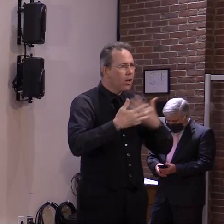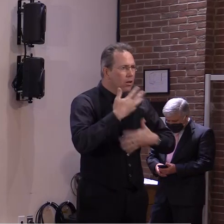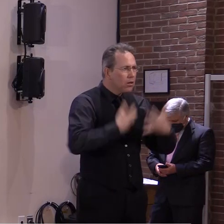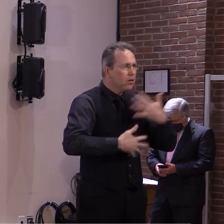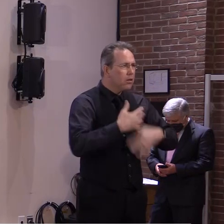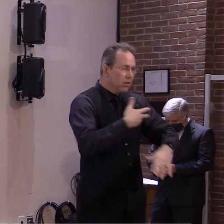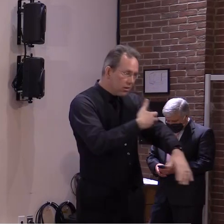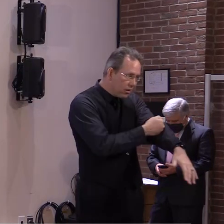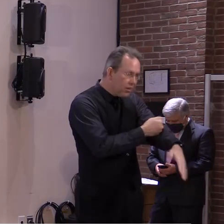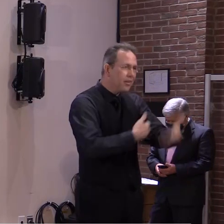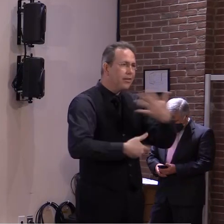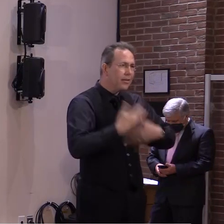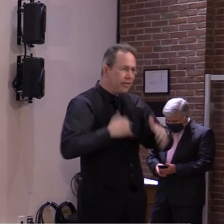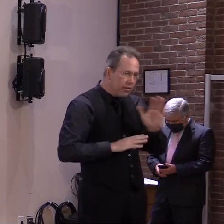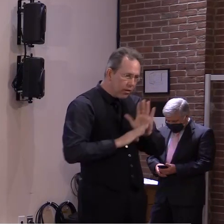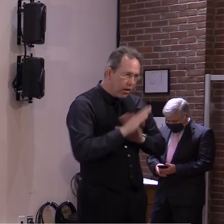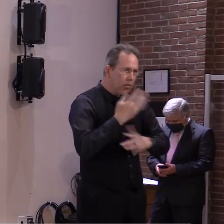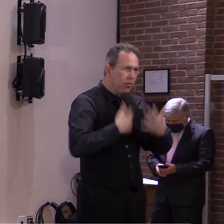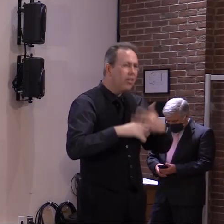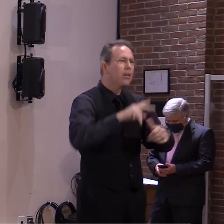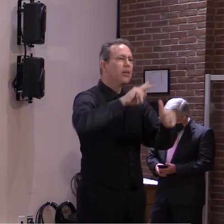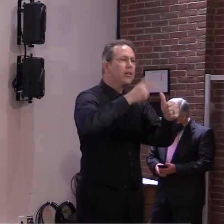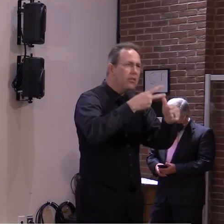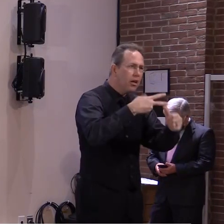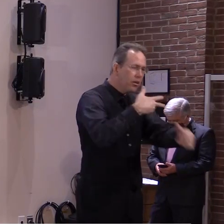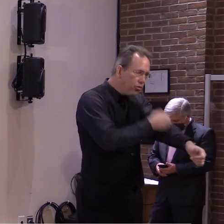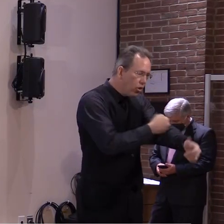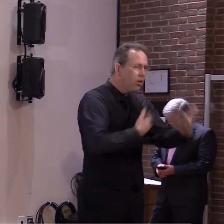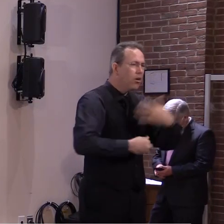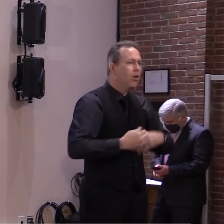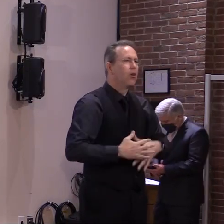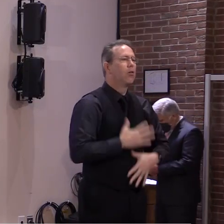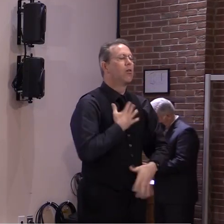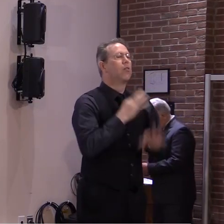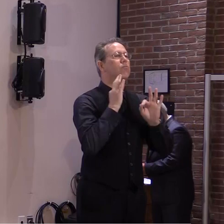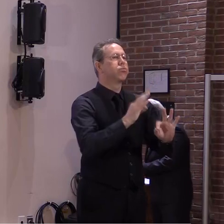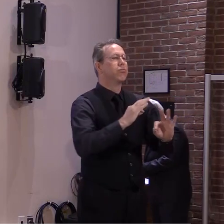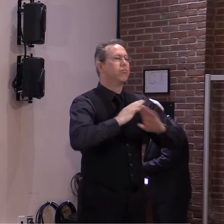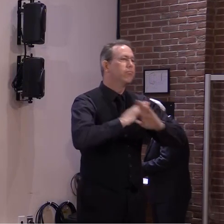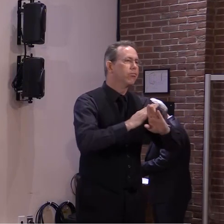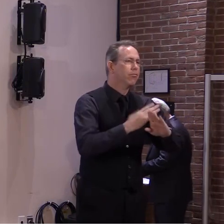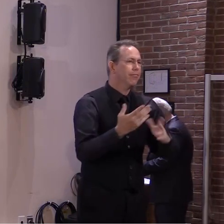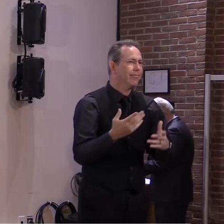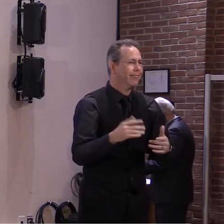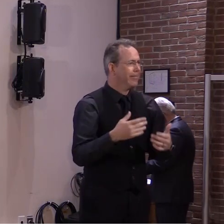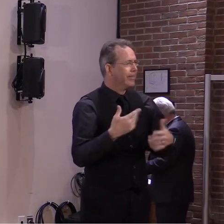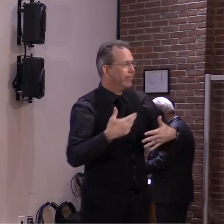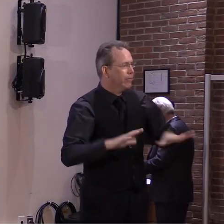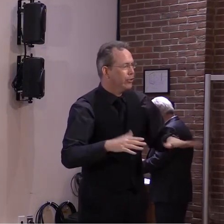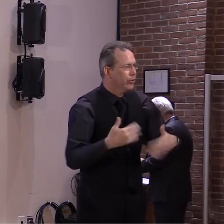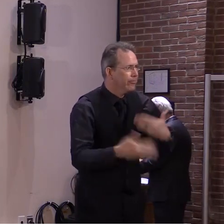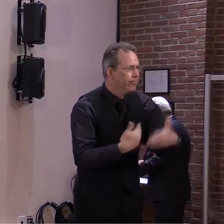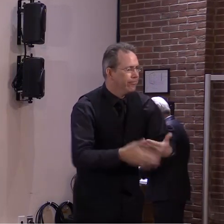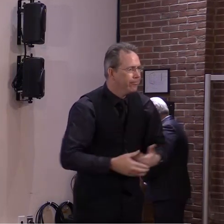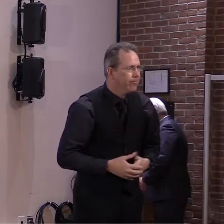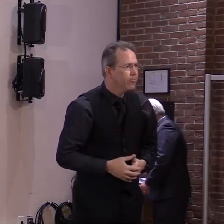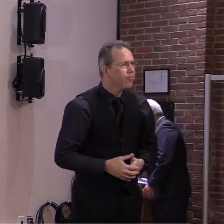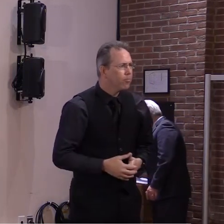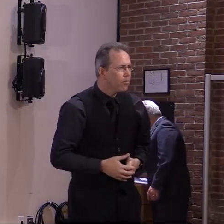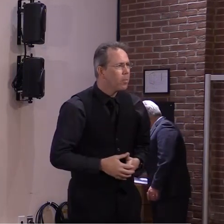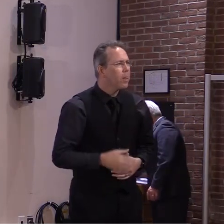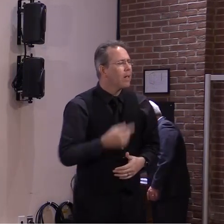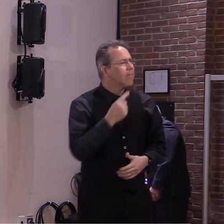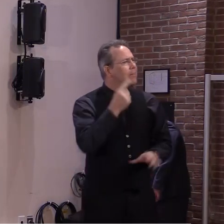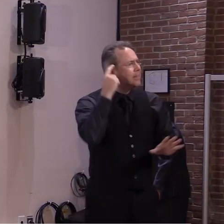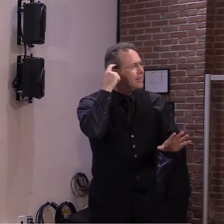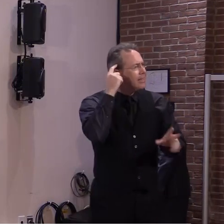really hanging in there with the behaviors and just becoming, again, conscious you're in those last few laps and